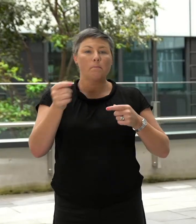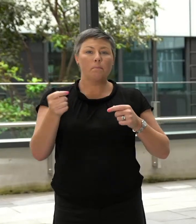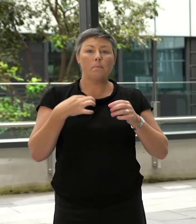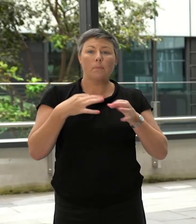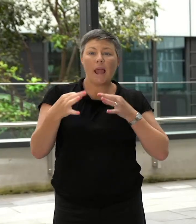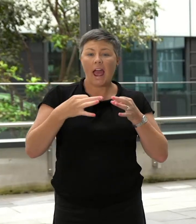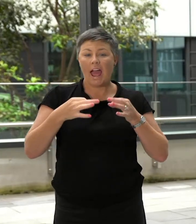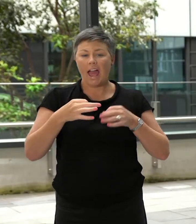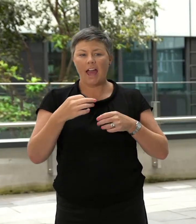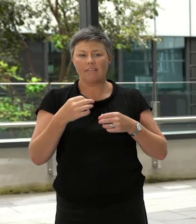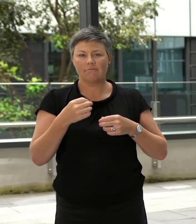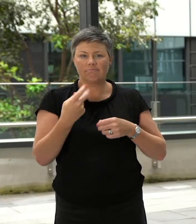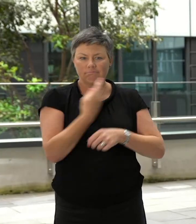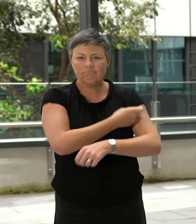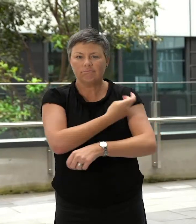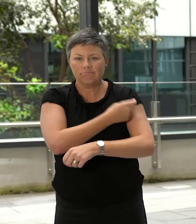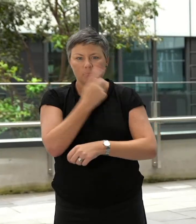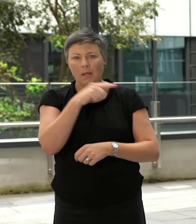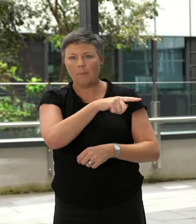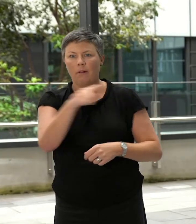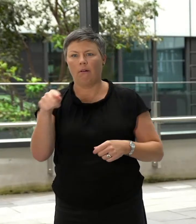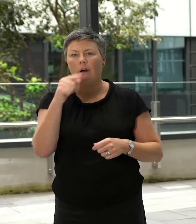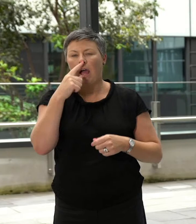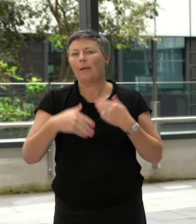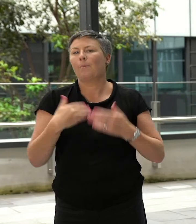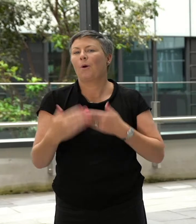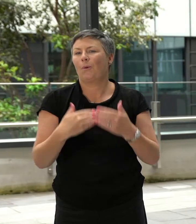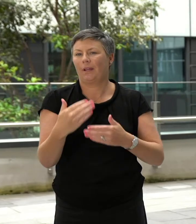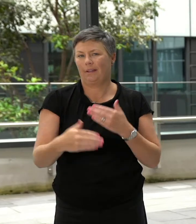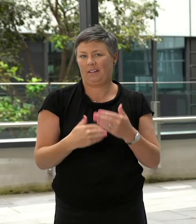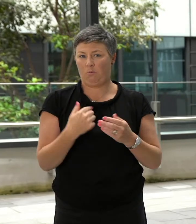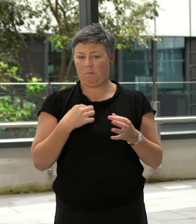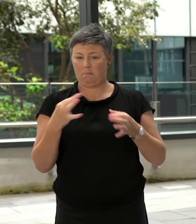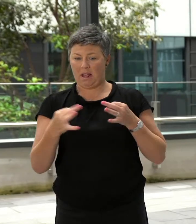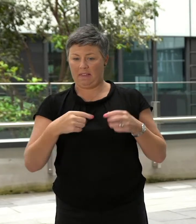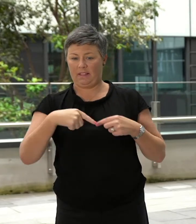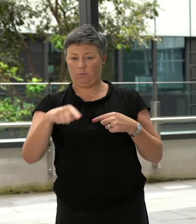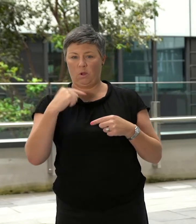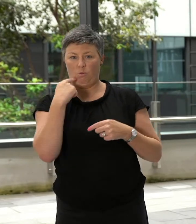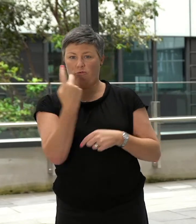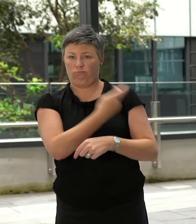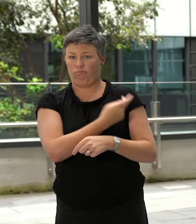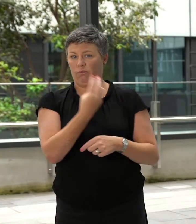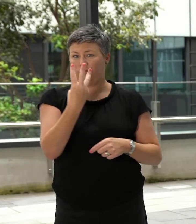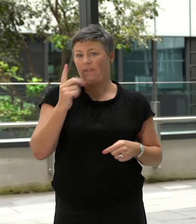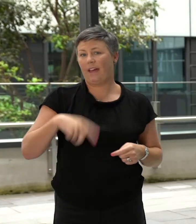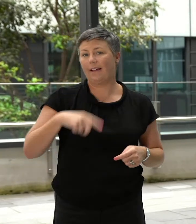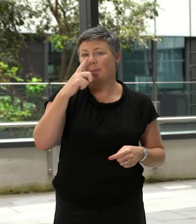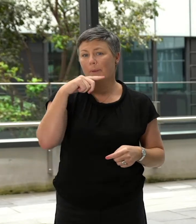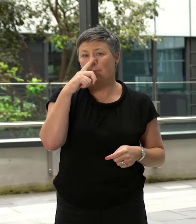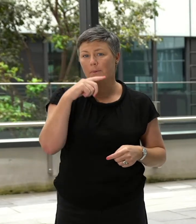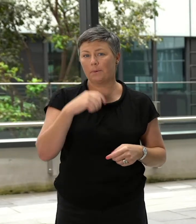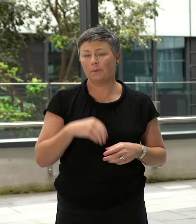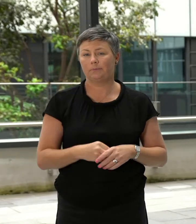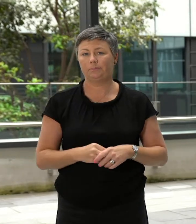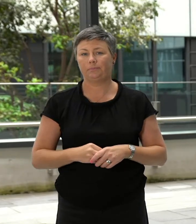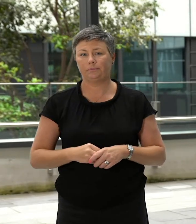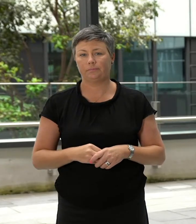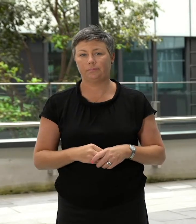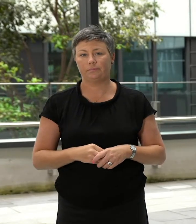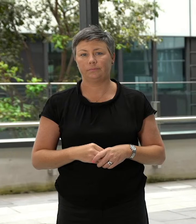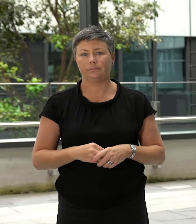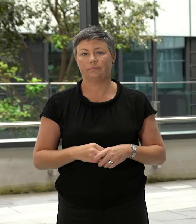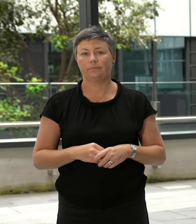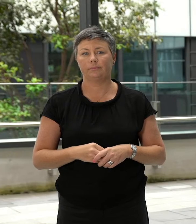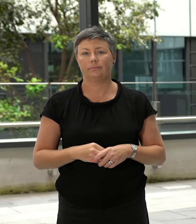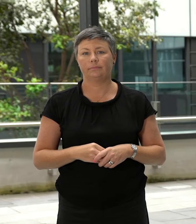increase the number of vaccines given this week to around 3,000. We no longer allow staff to